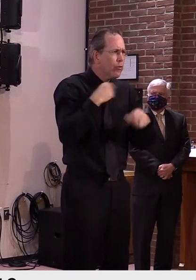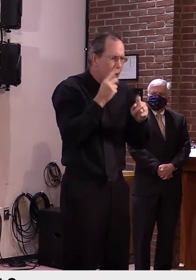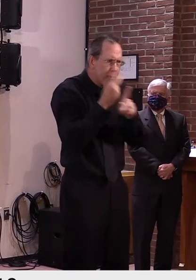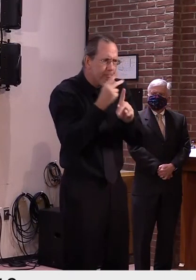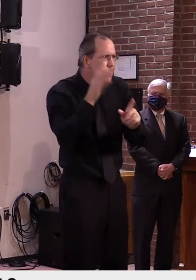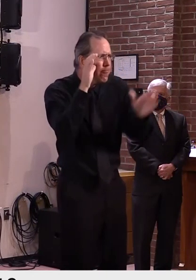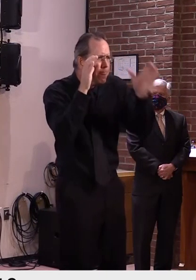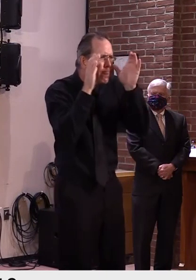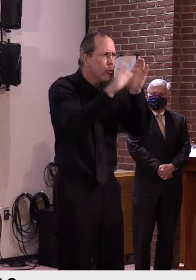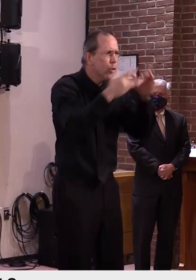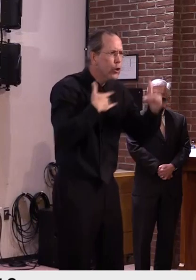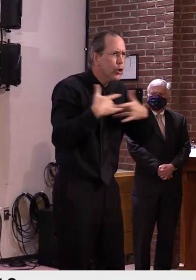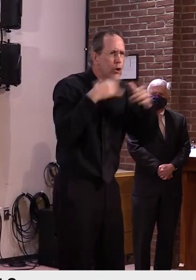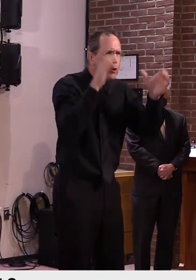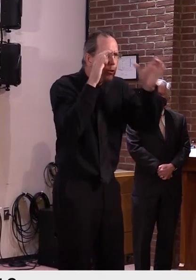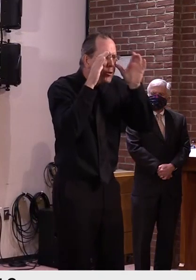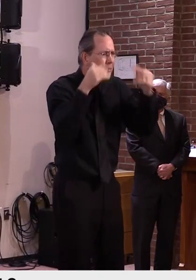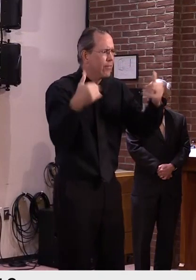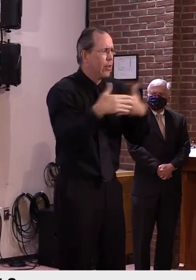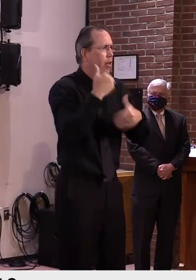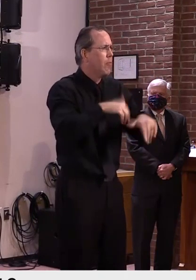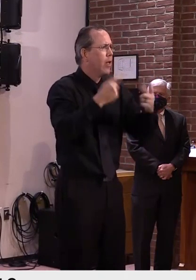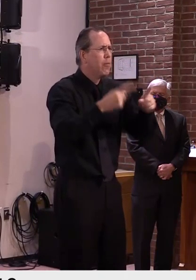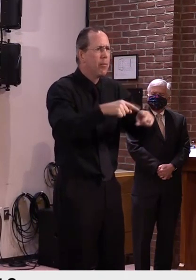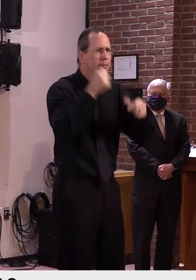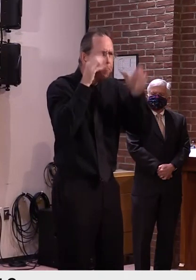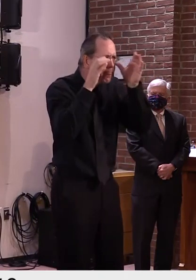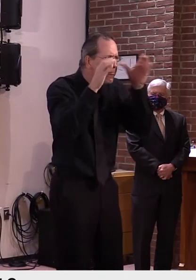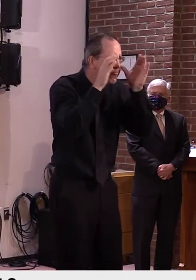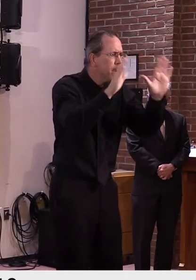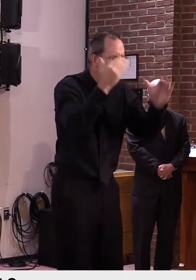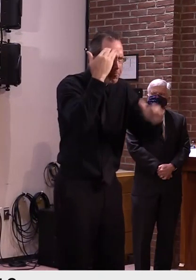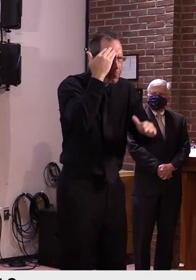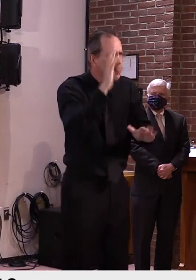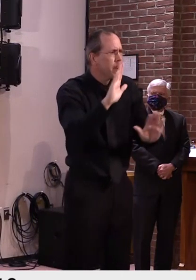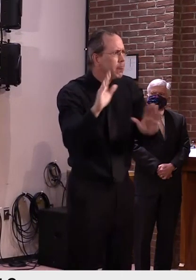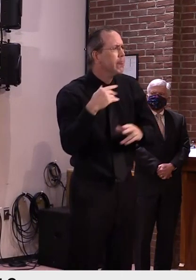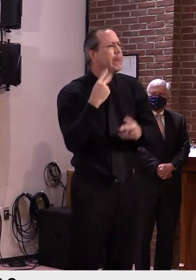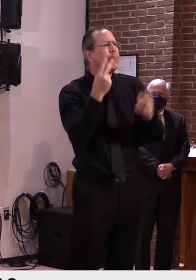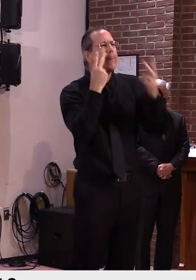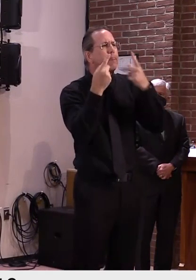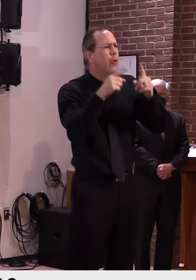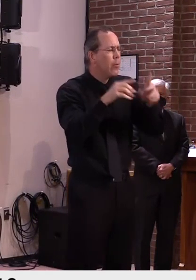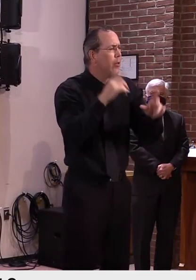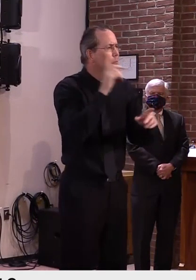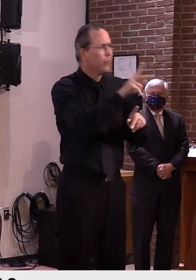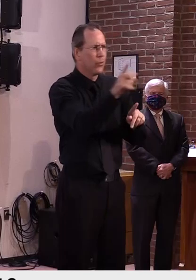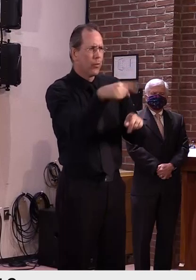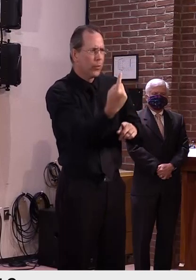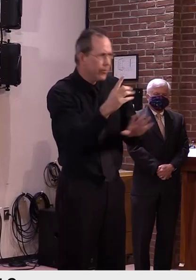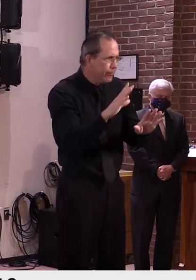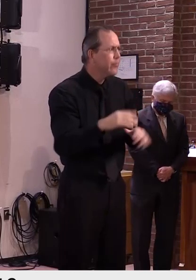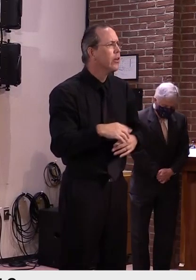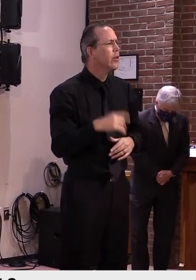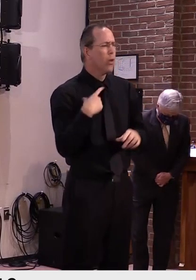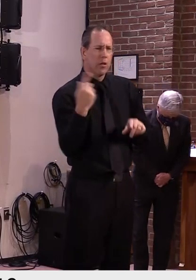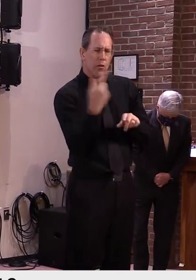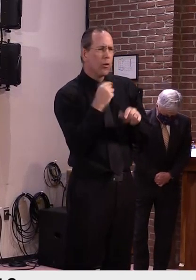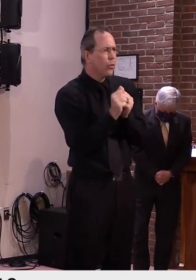every decision. This is why I put such an emphasis on the data, the science, and most